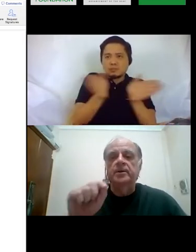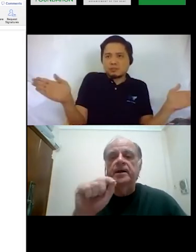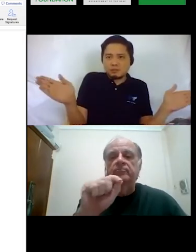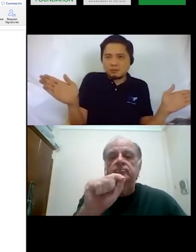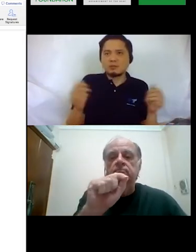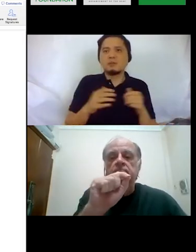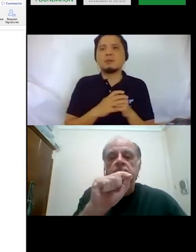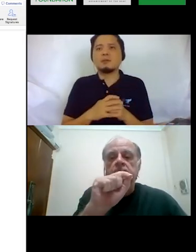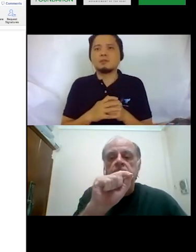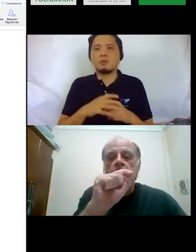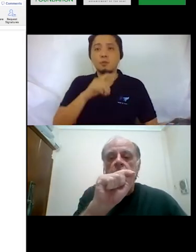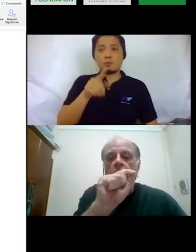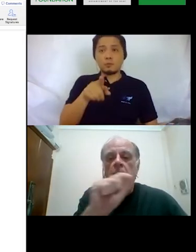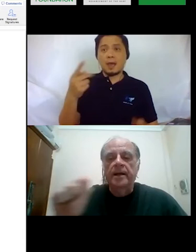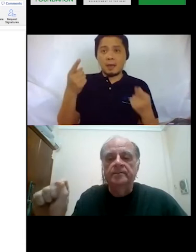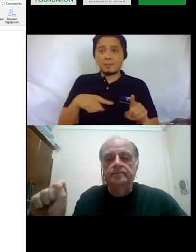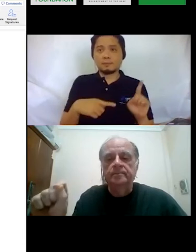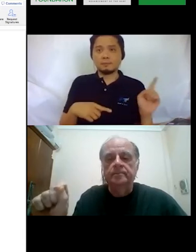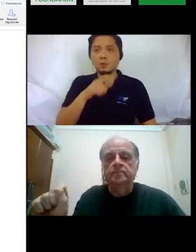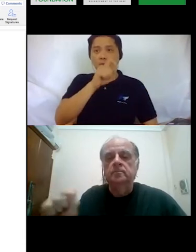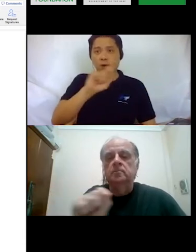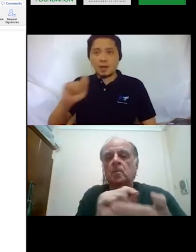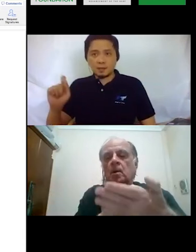So you would have write